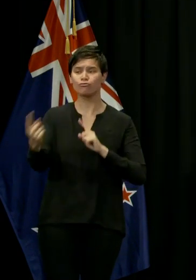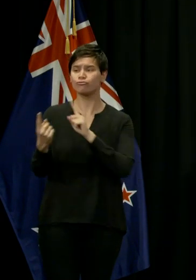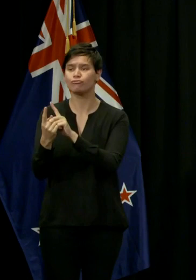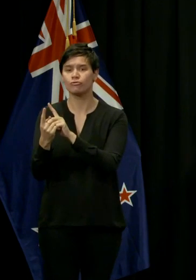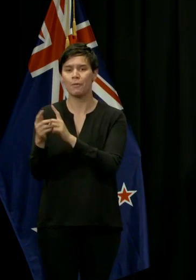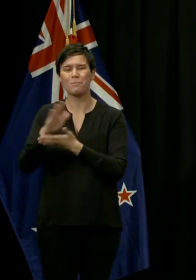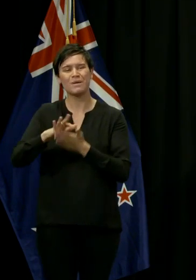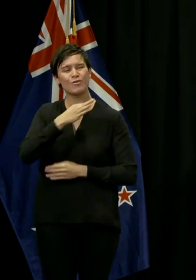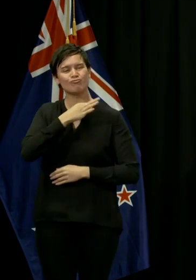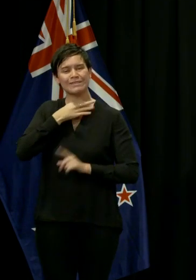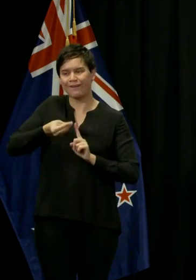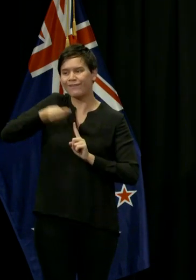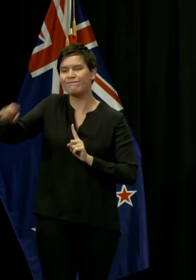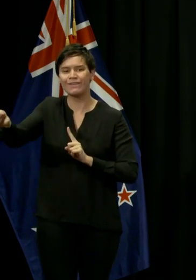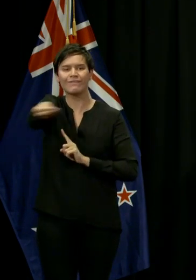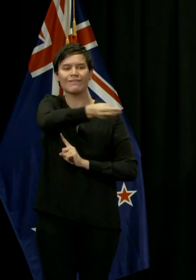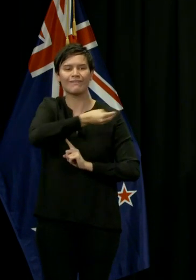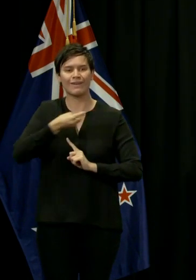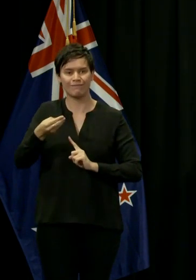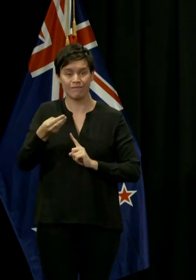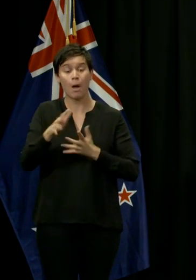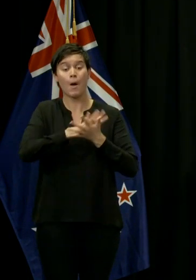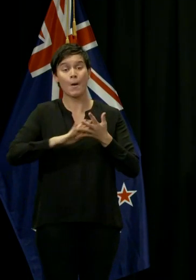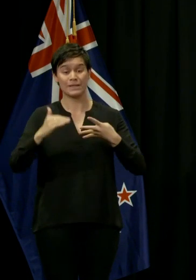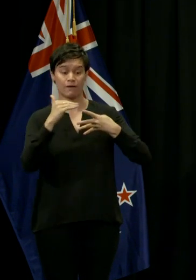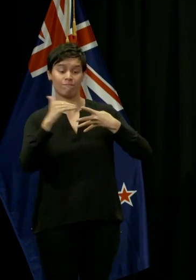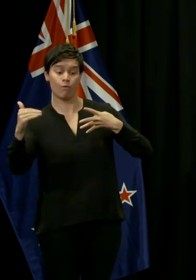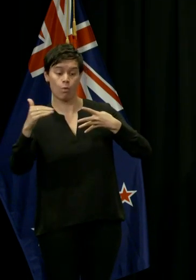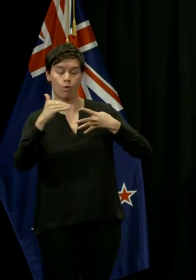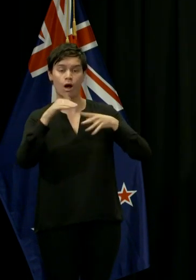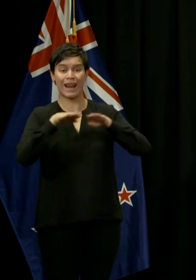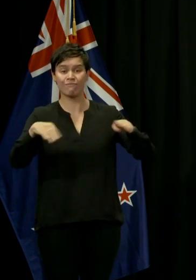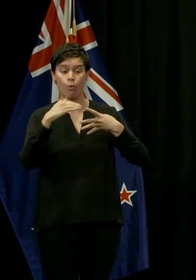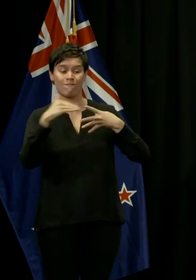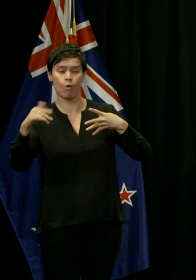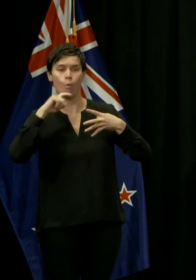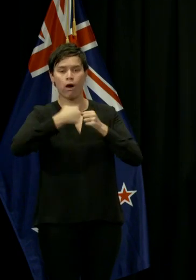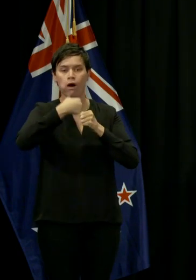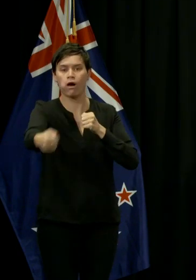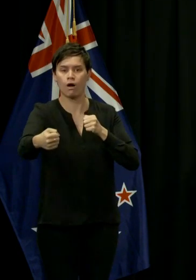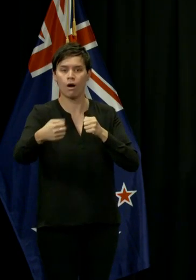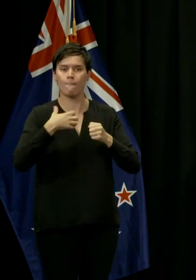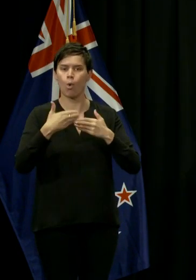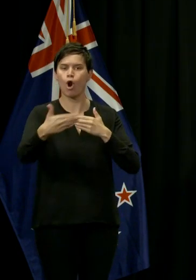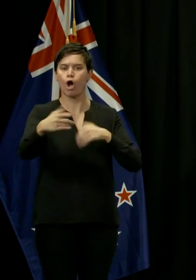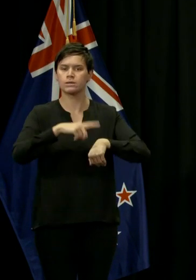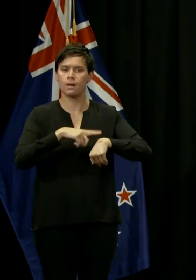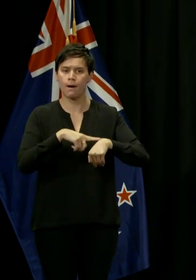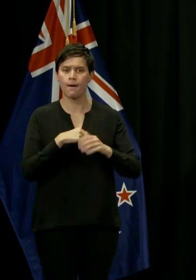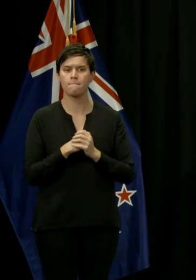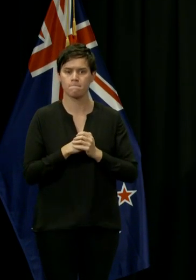extending the nation's time in level 4. Our low number of cases compared to the rest of the